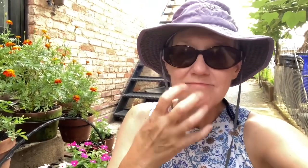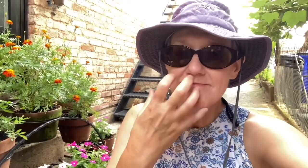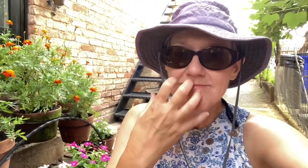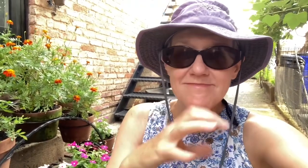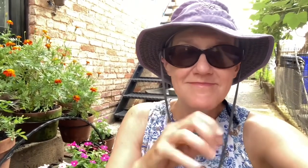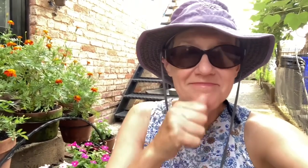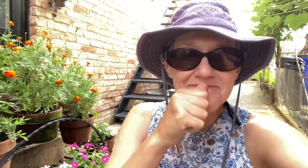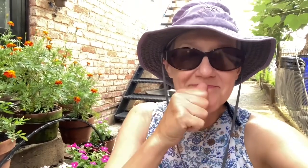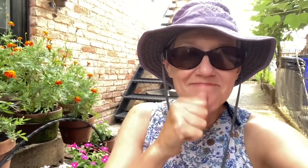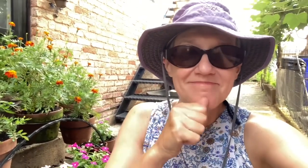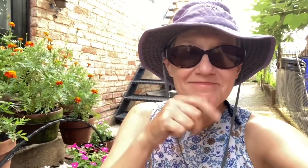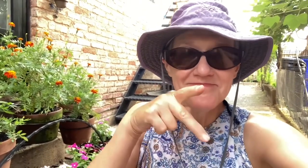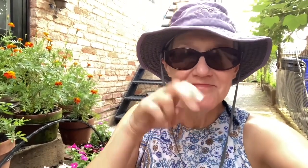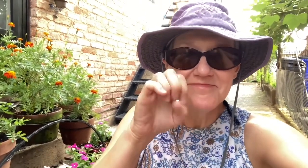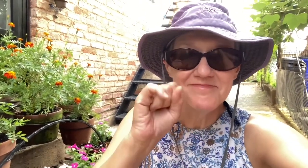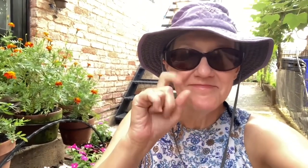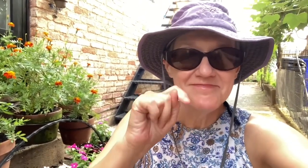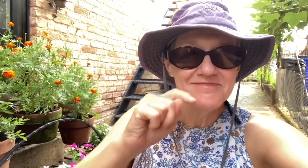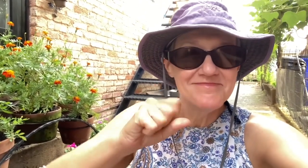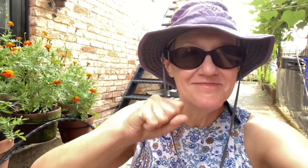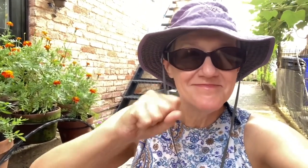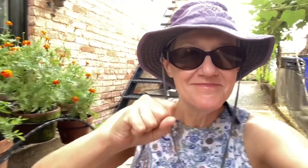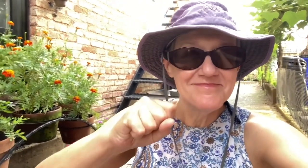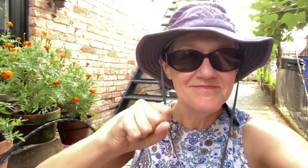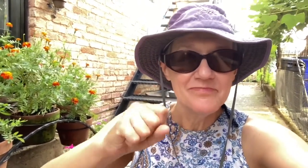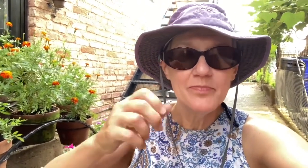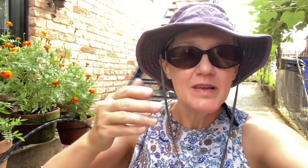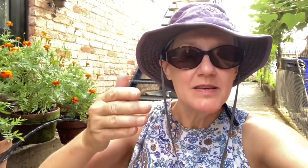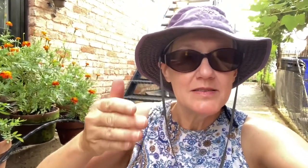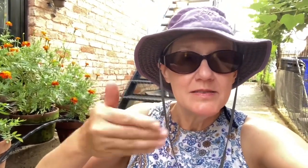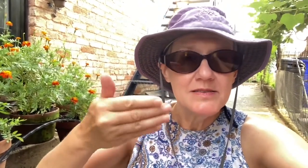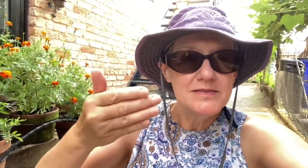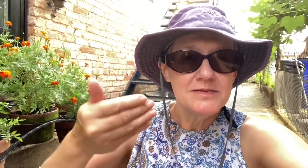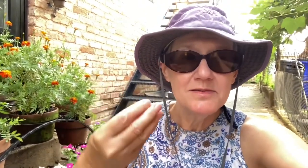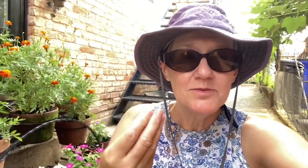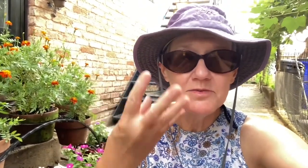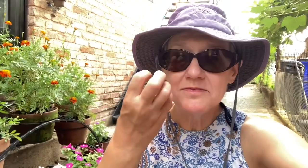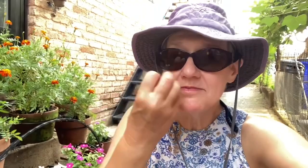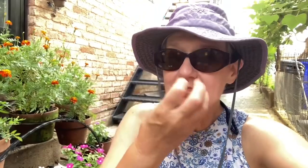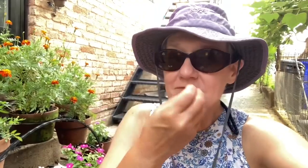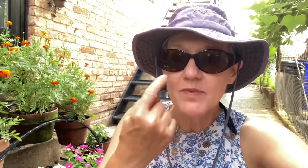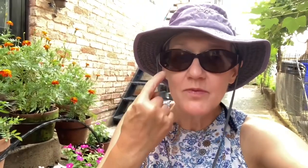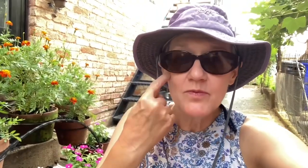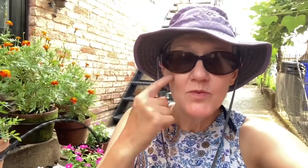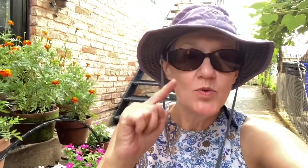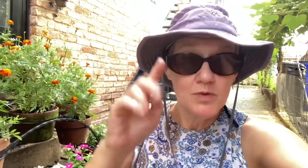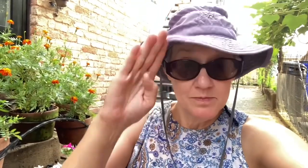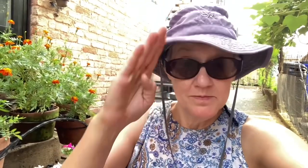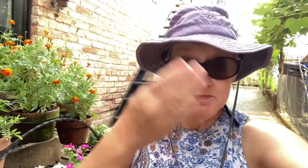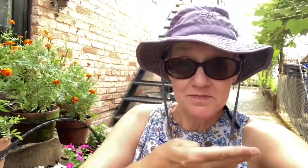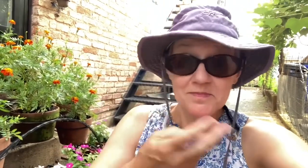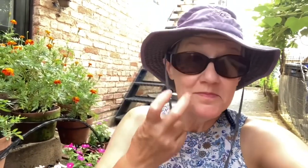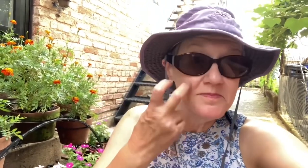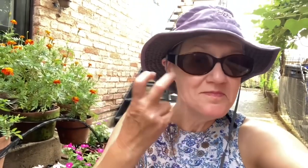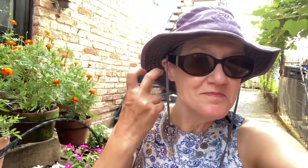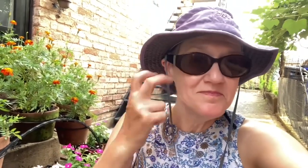and heat-tolerant, pest-resistant, easy-to-grow flower for my son's memorial garden.